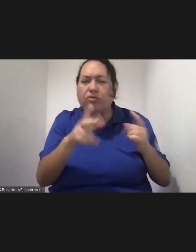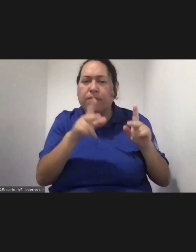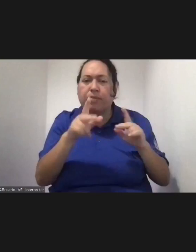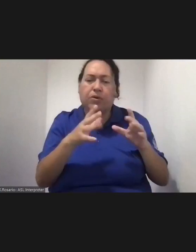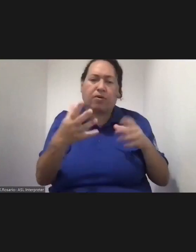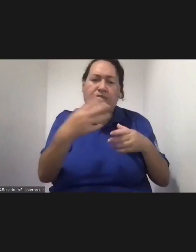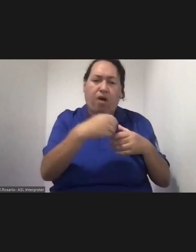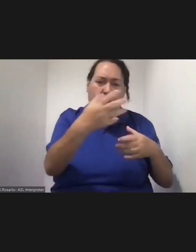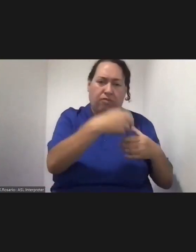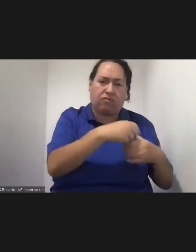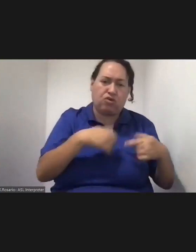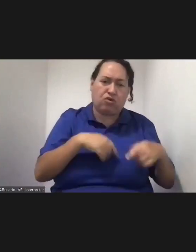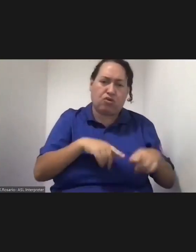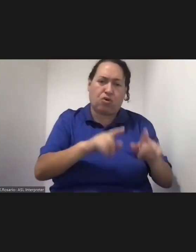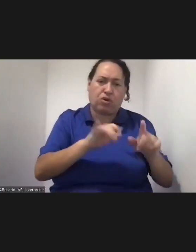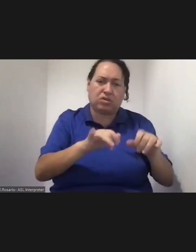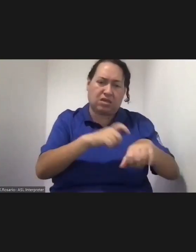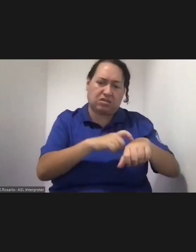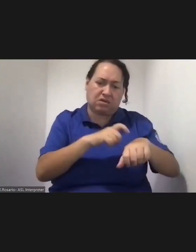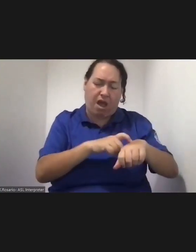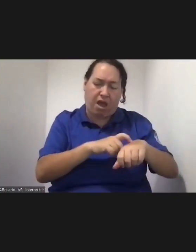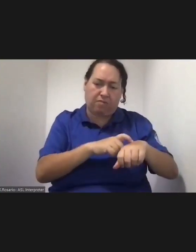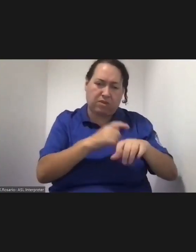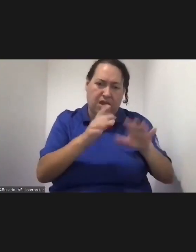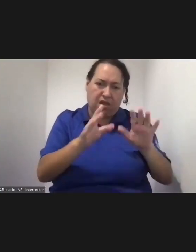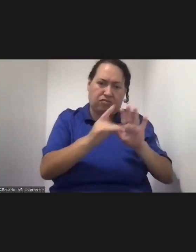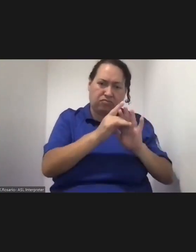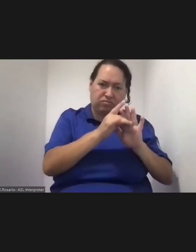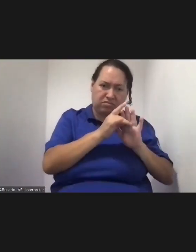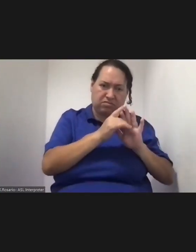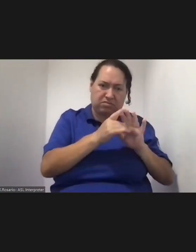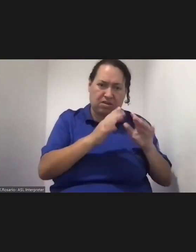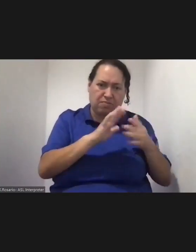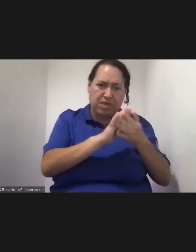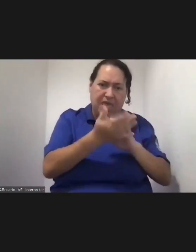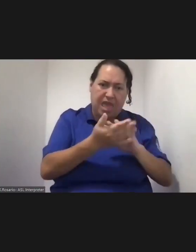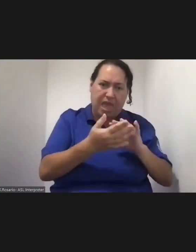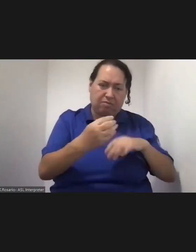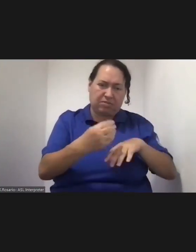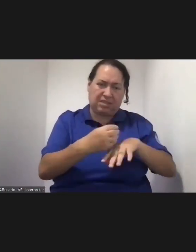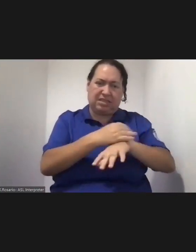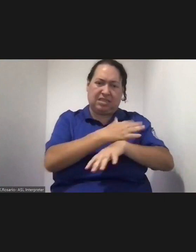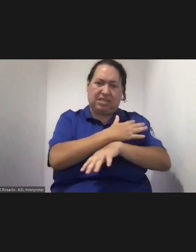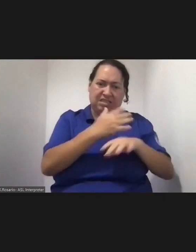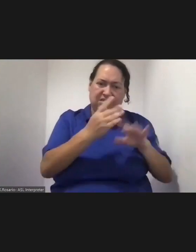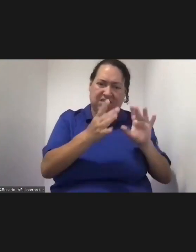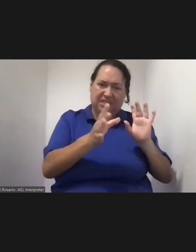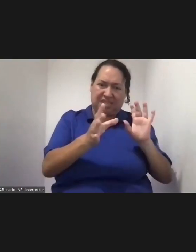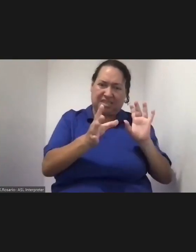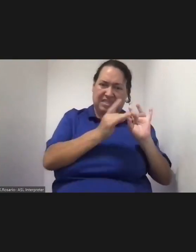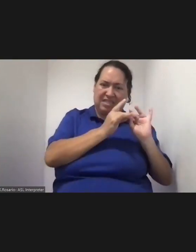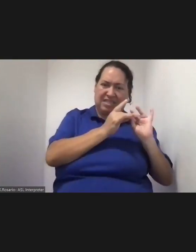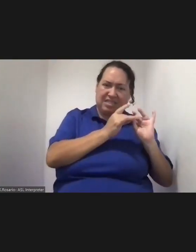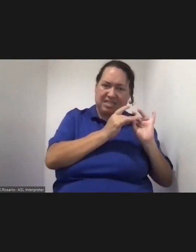at the time the person was infectious. So that is the primary role public health plays when we